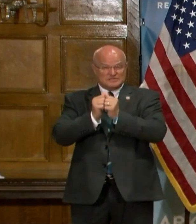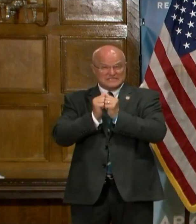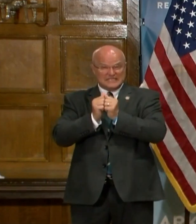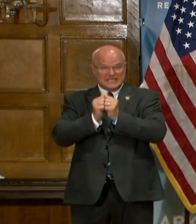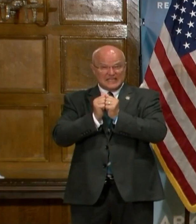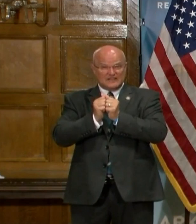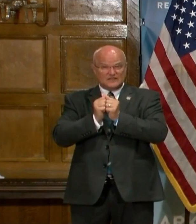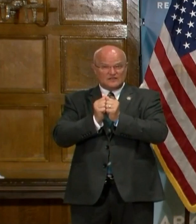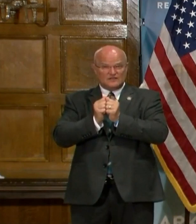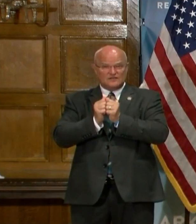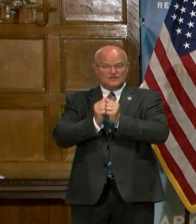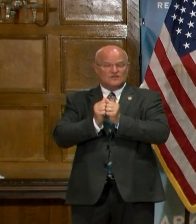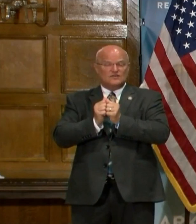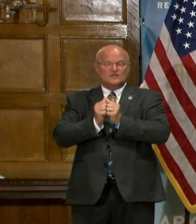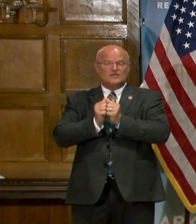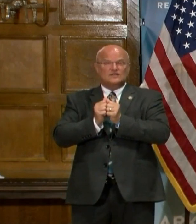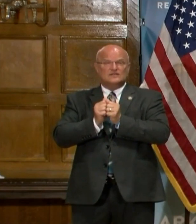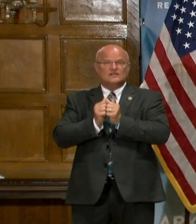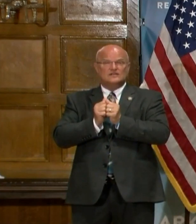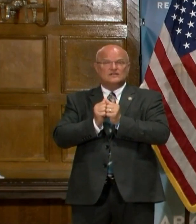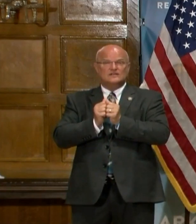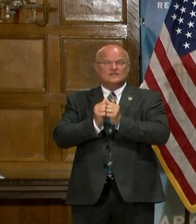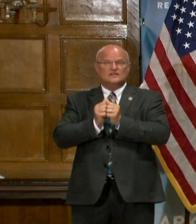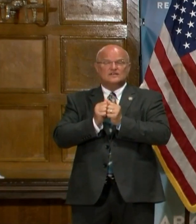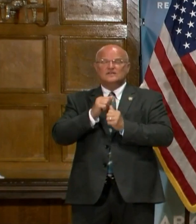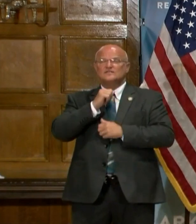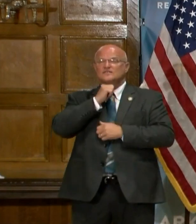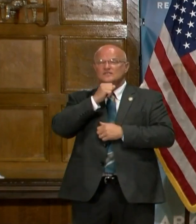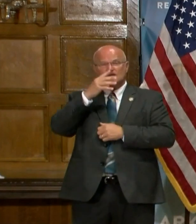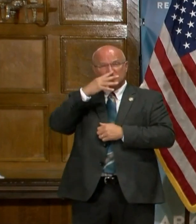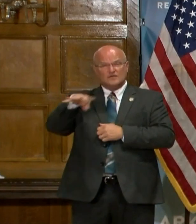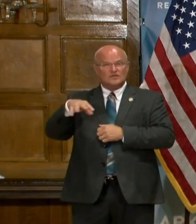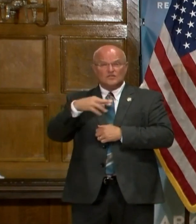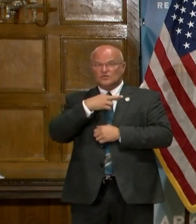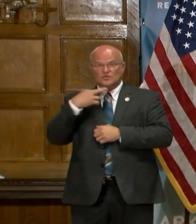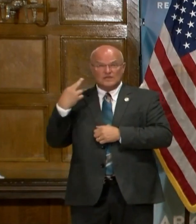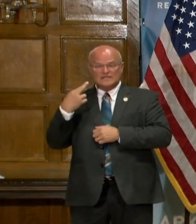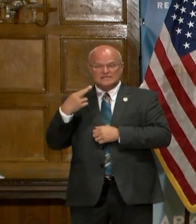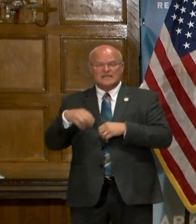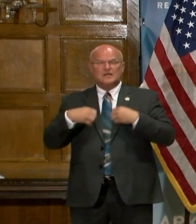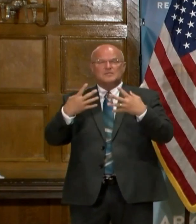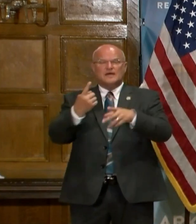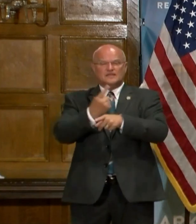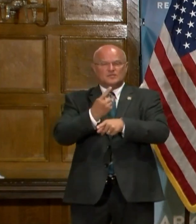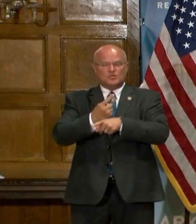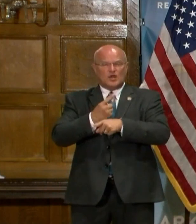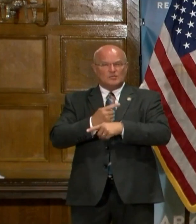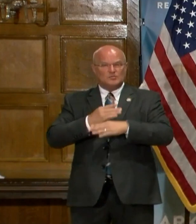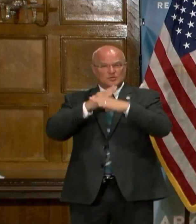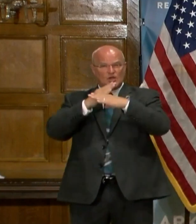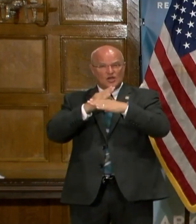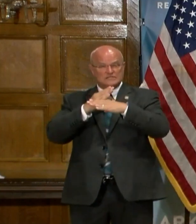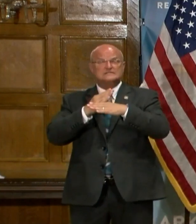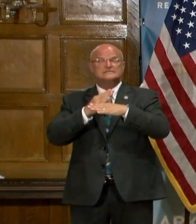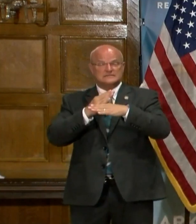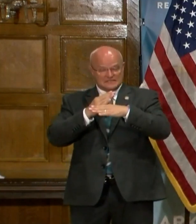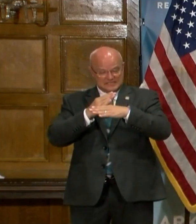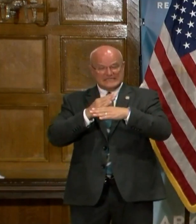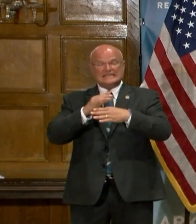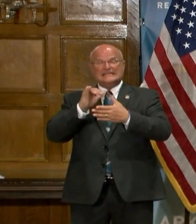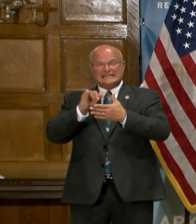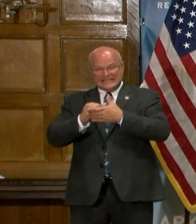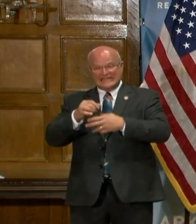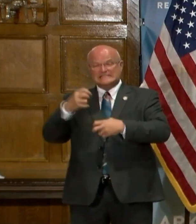together, if you don't mitigate the risk and you don't provide proper precautions, then certainly that